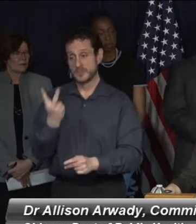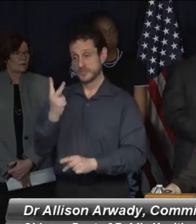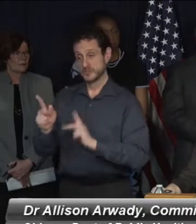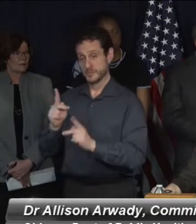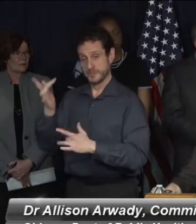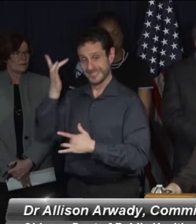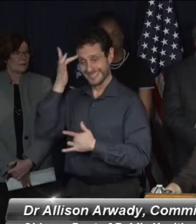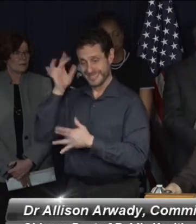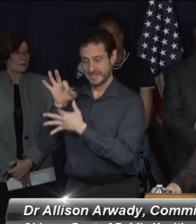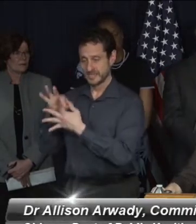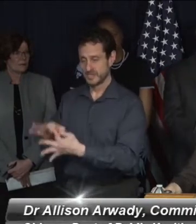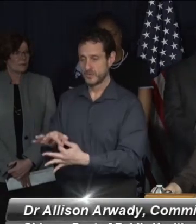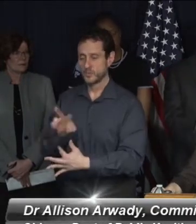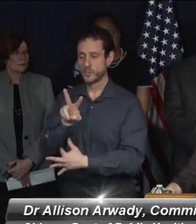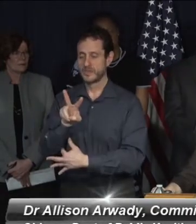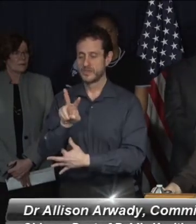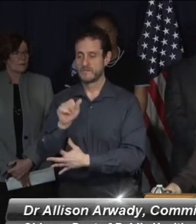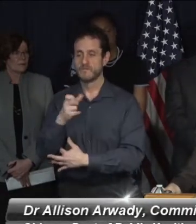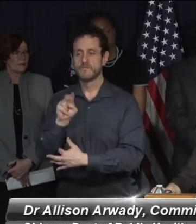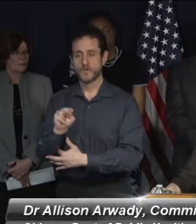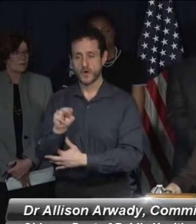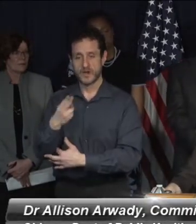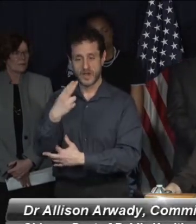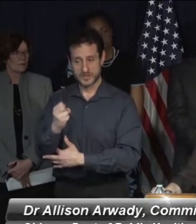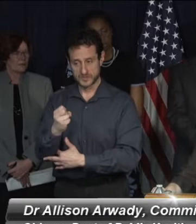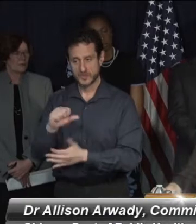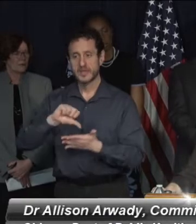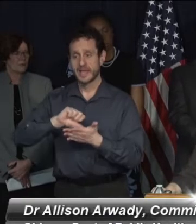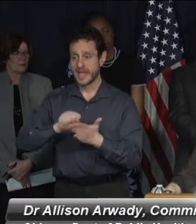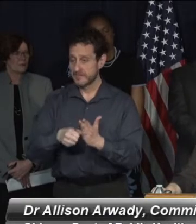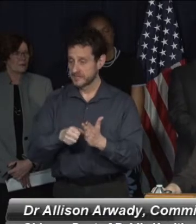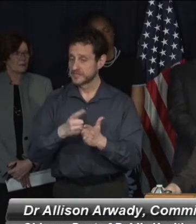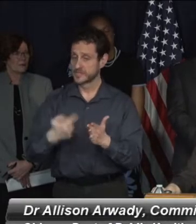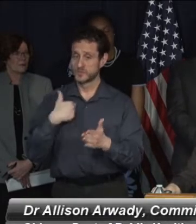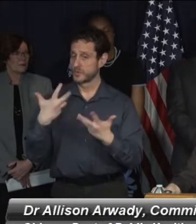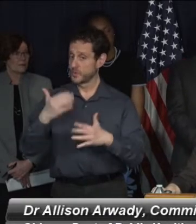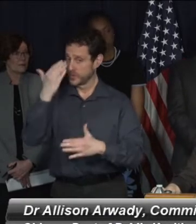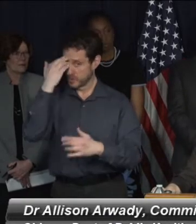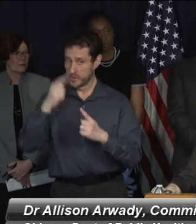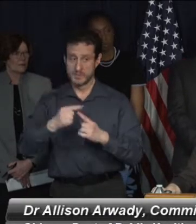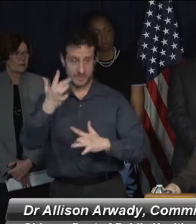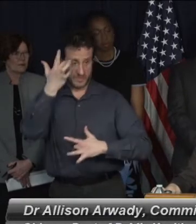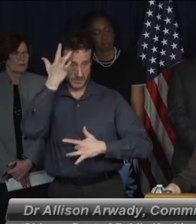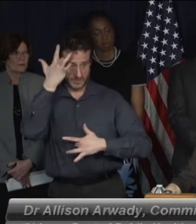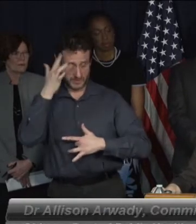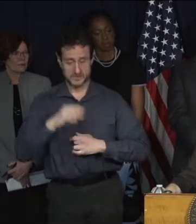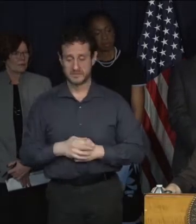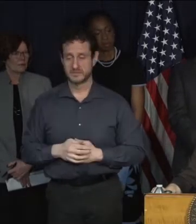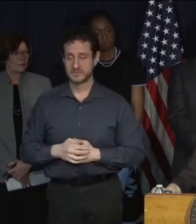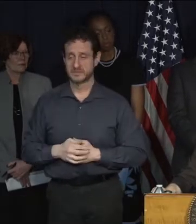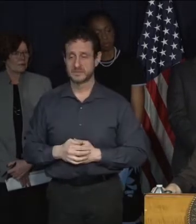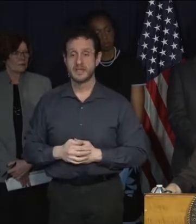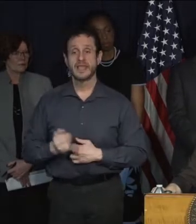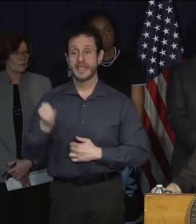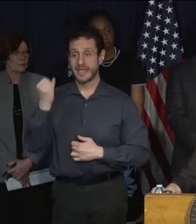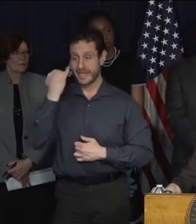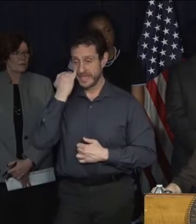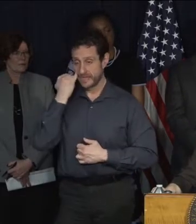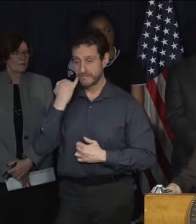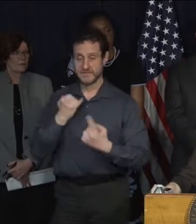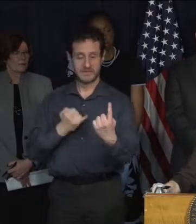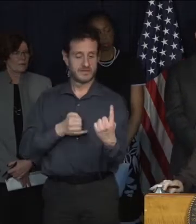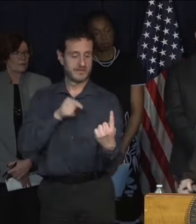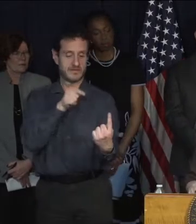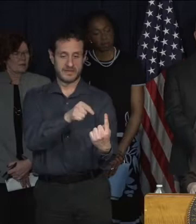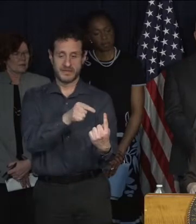High School highlight what we know about this virus, and particularly that close contacts to